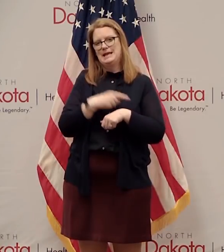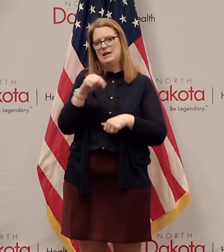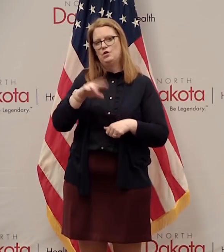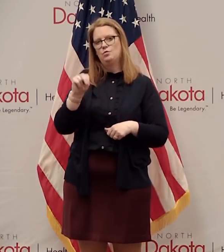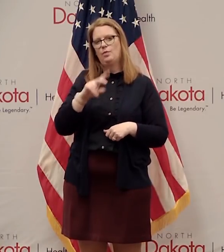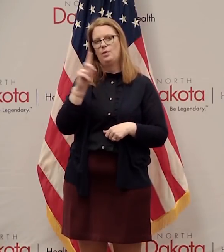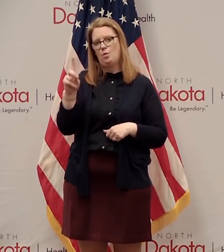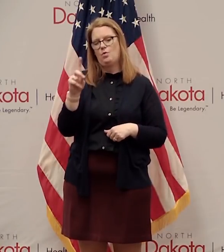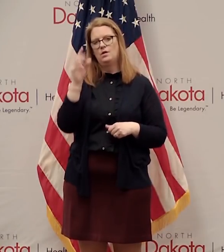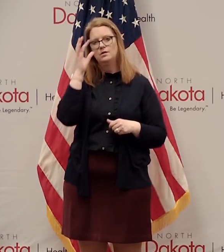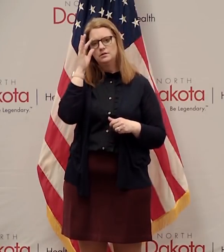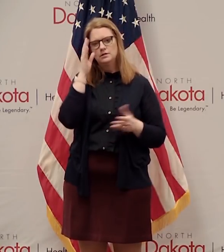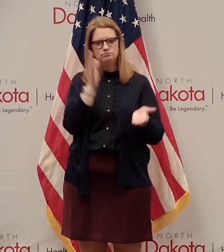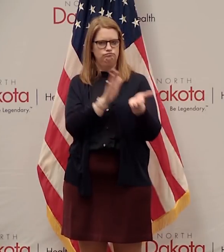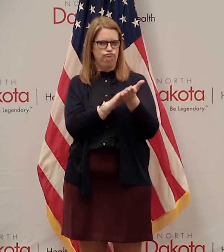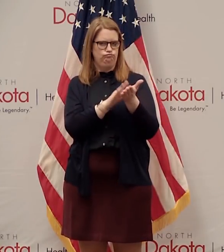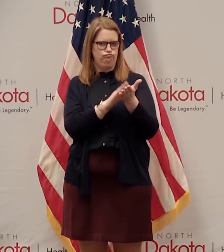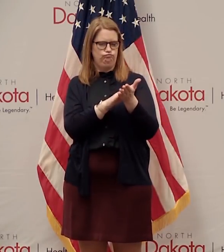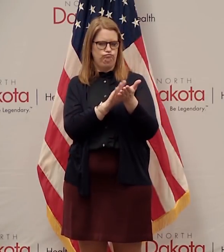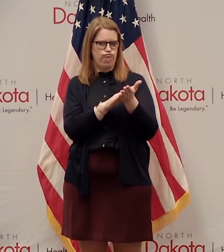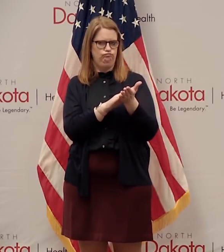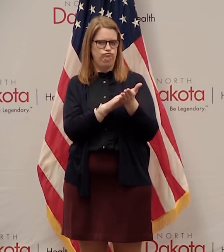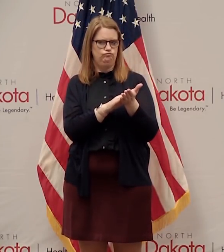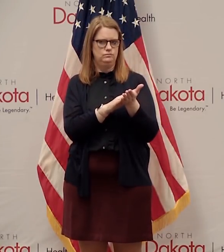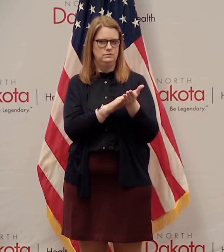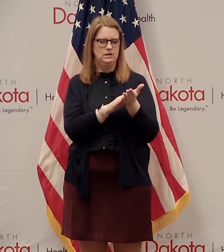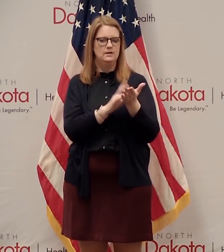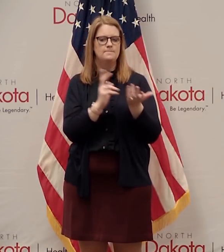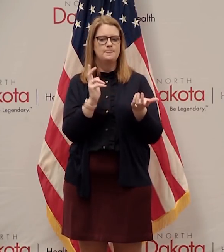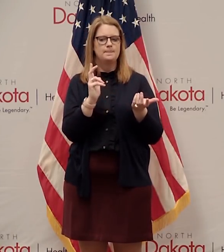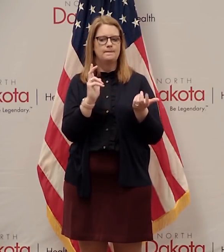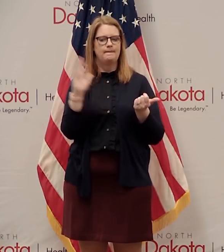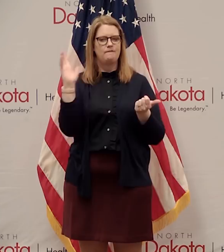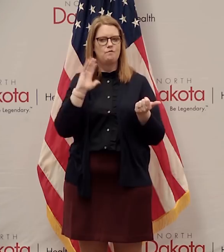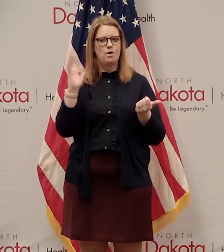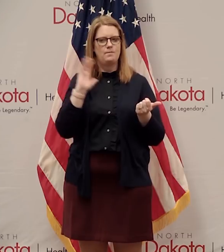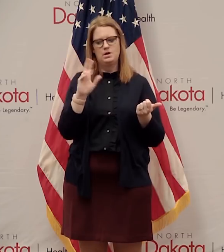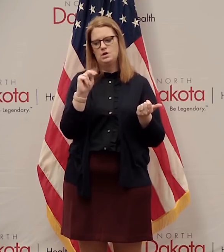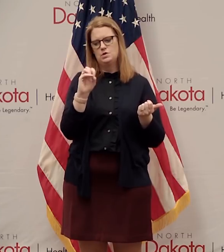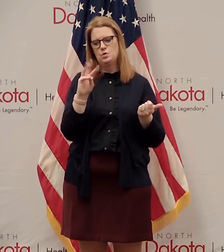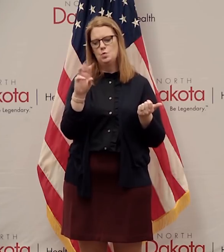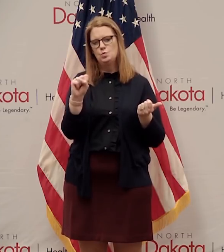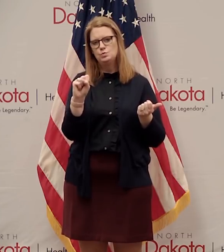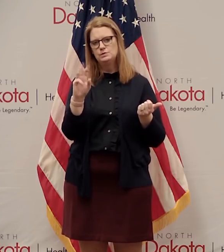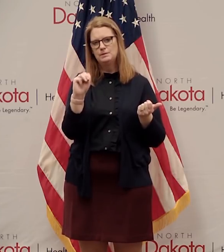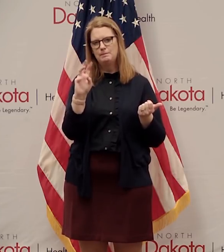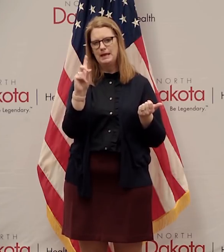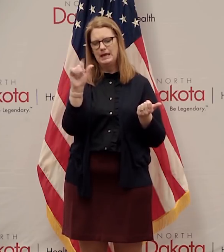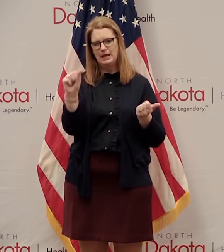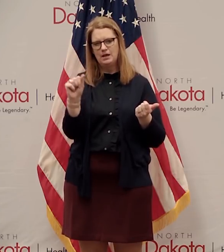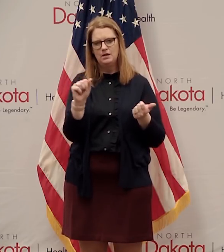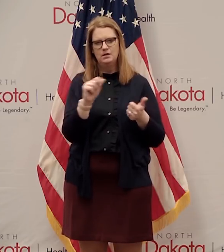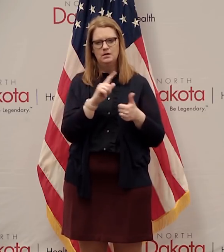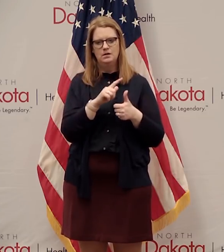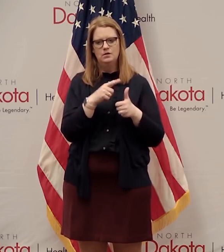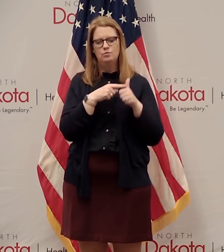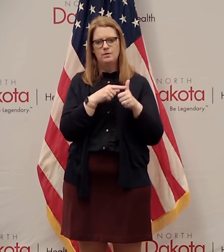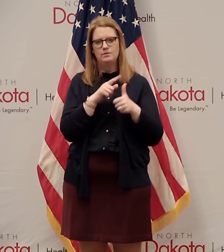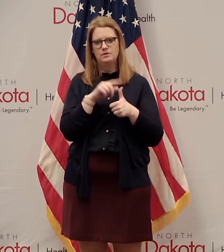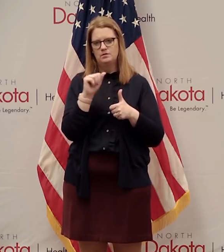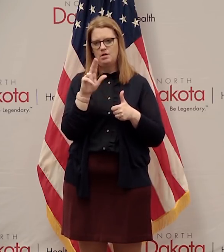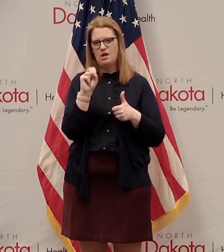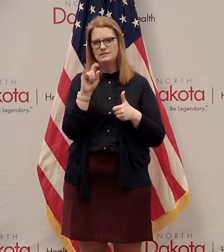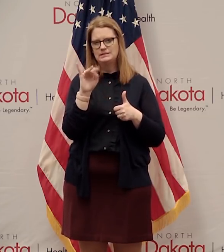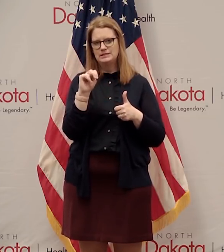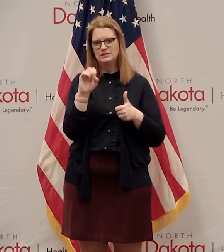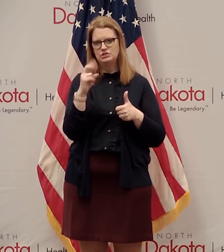shout out to a couple of former news media folks, Representative Austin